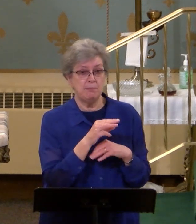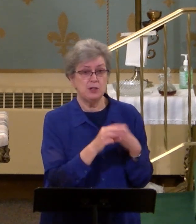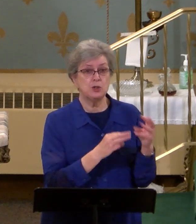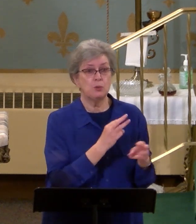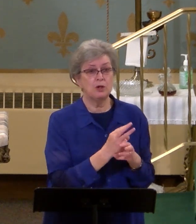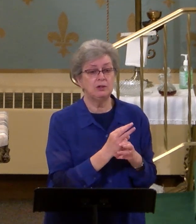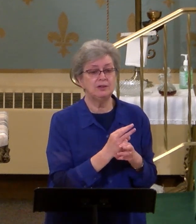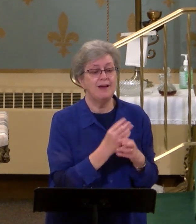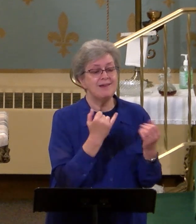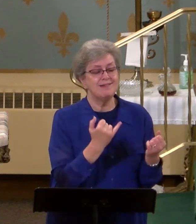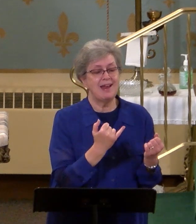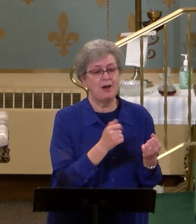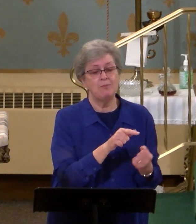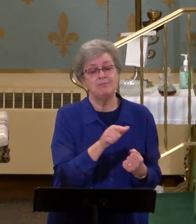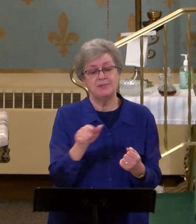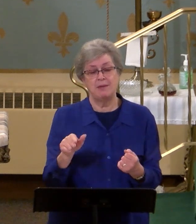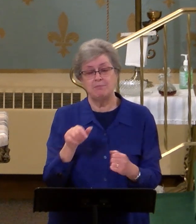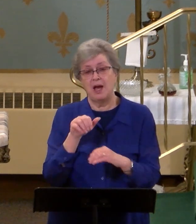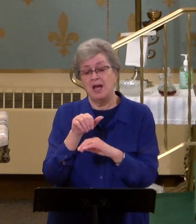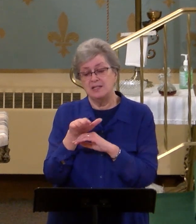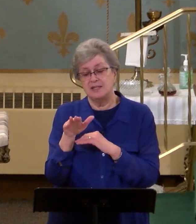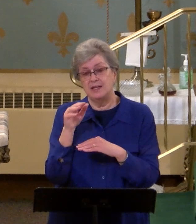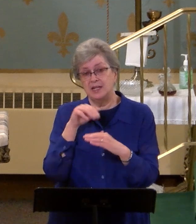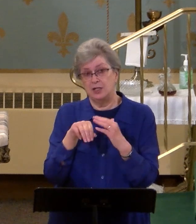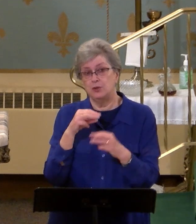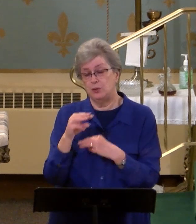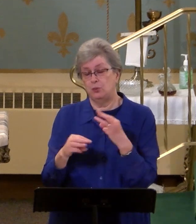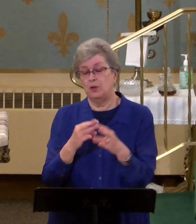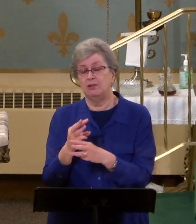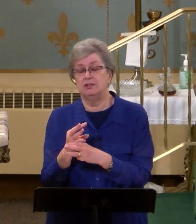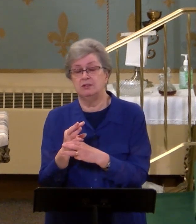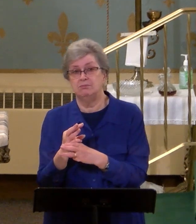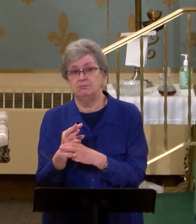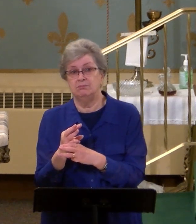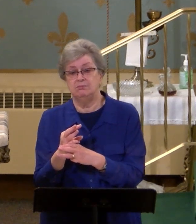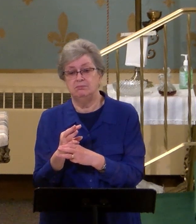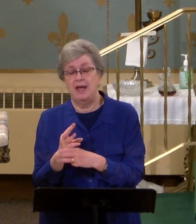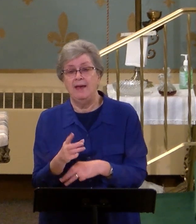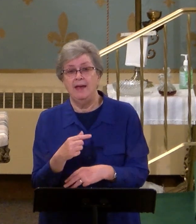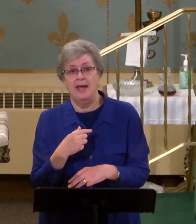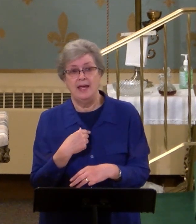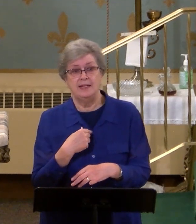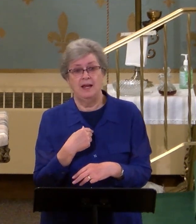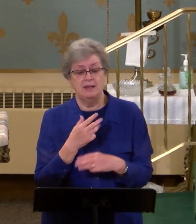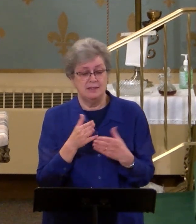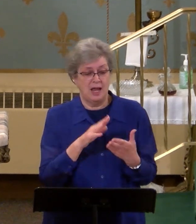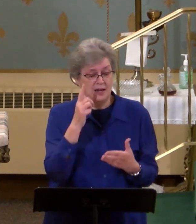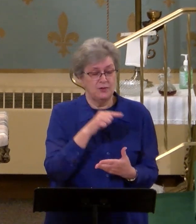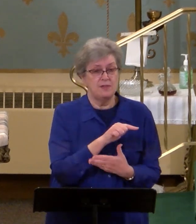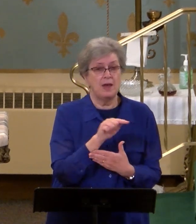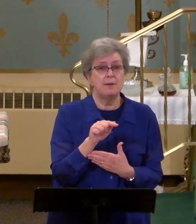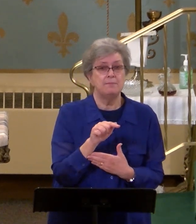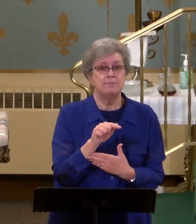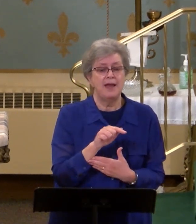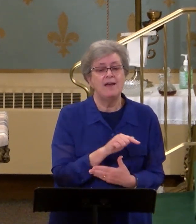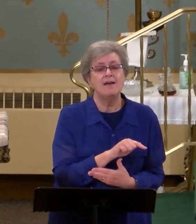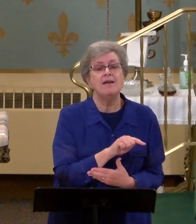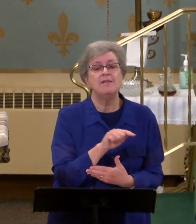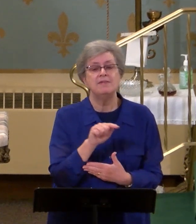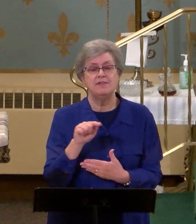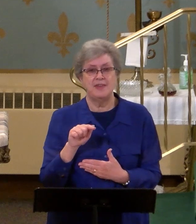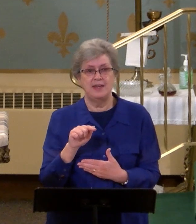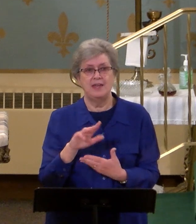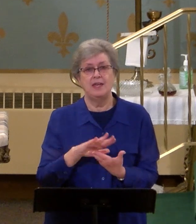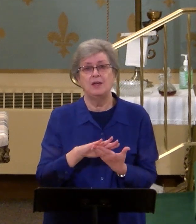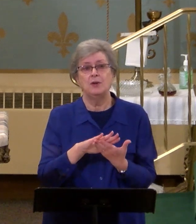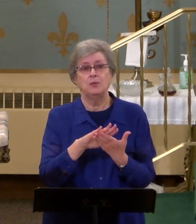I sent them into the world. And I consecrate myself for them, so that they also